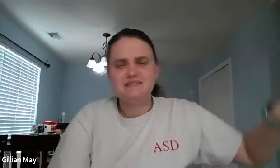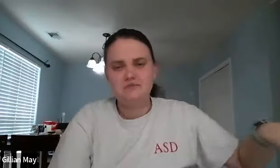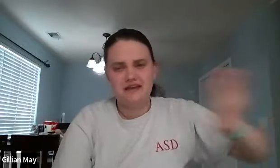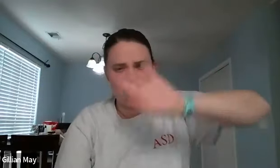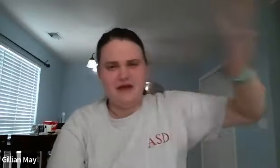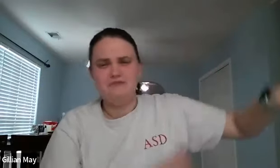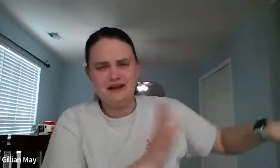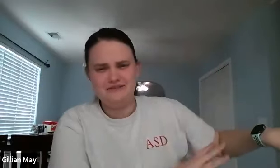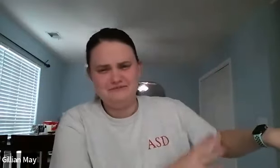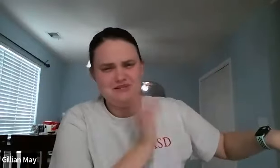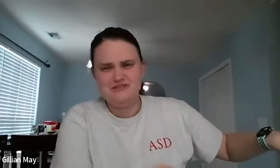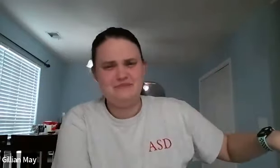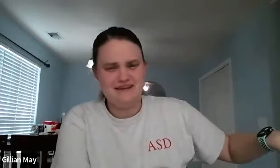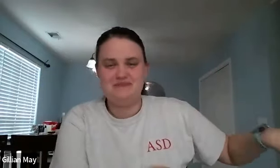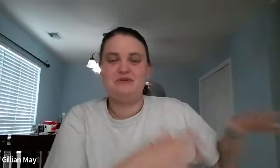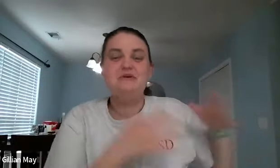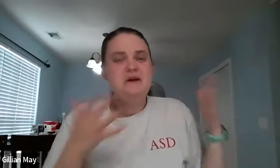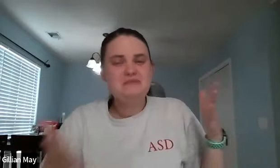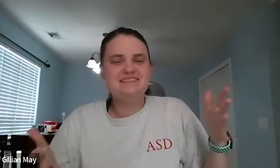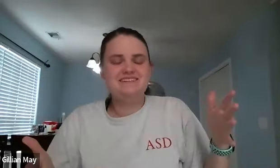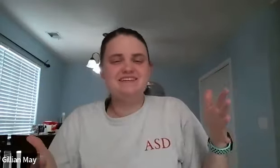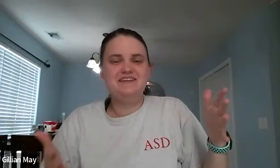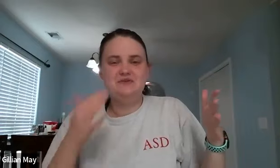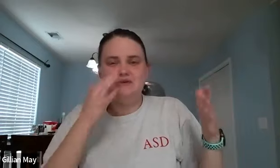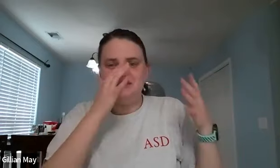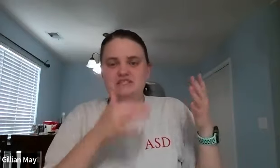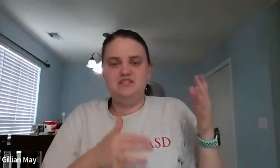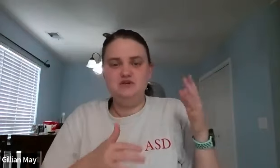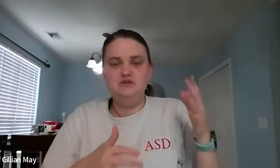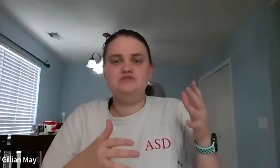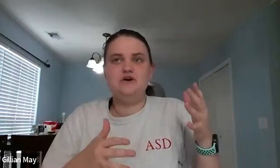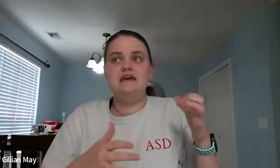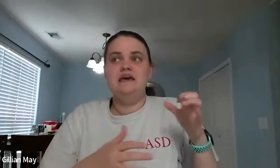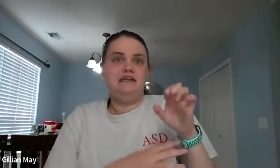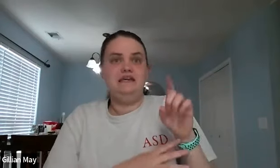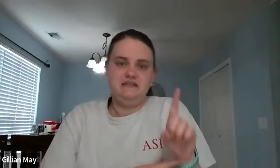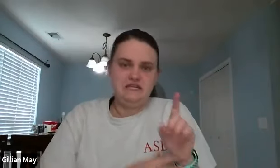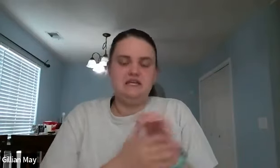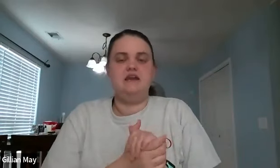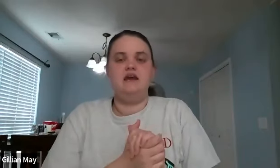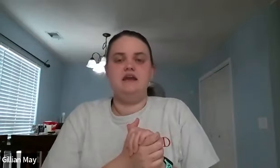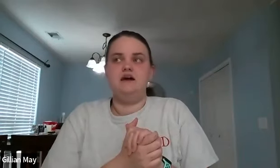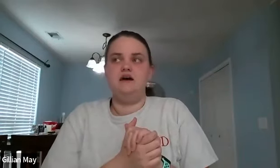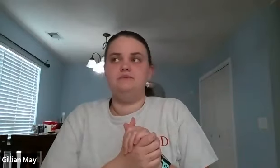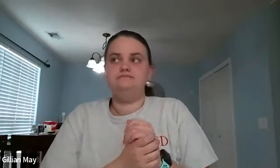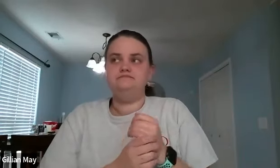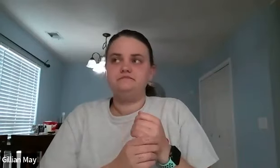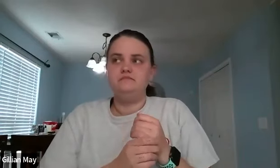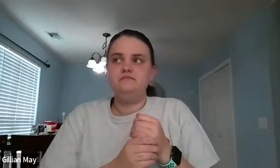complicated on that. We're not going to, I chose a bad example, but basically you wouldn't just use those ed and